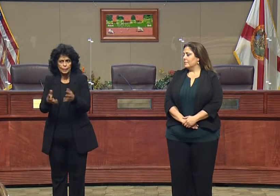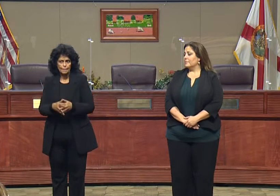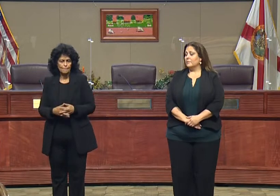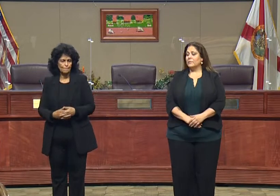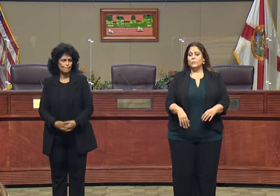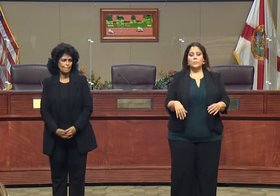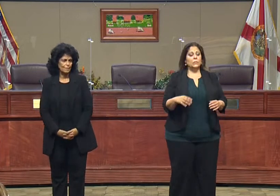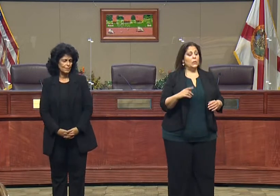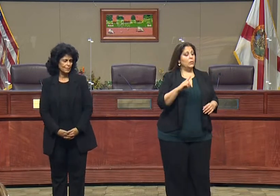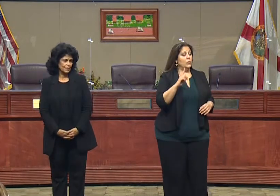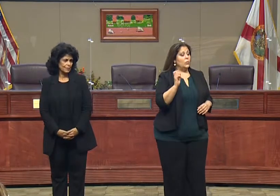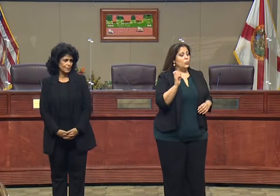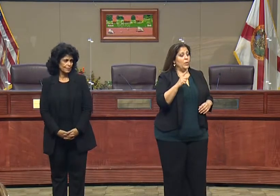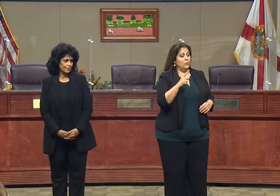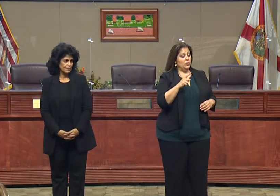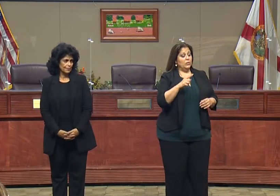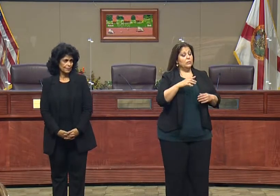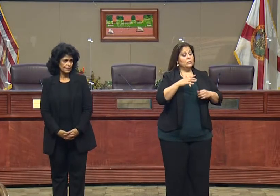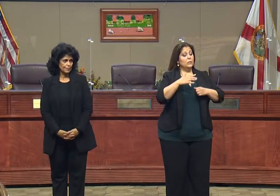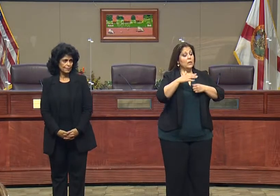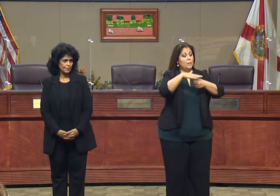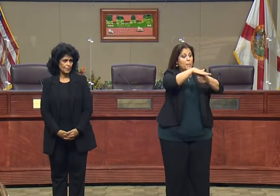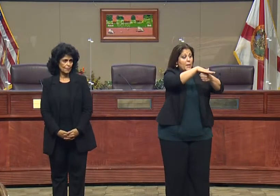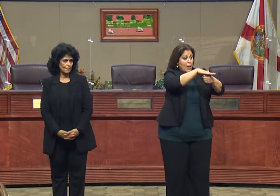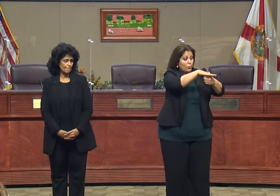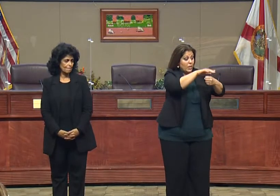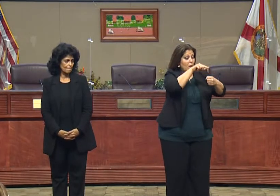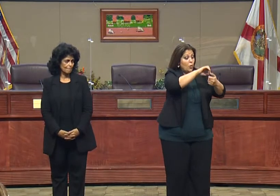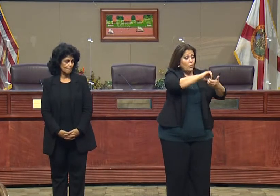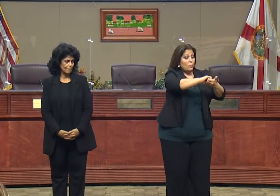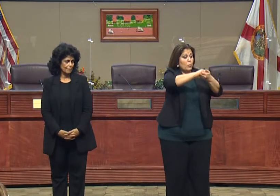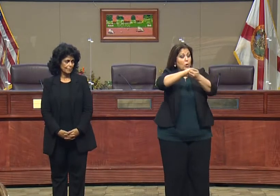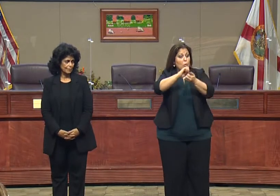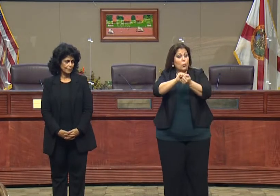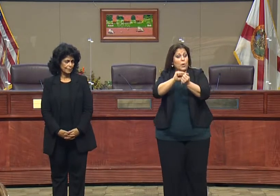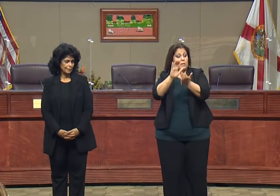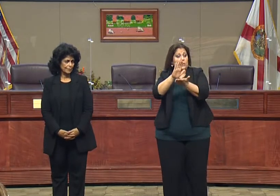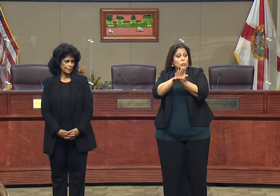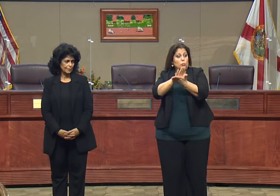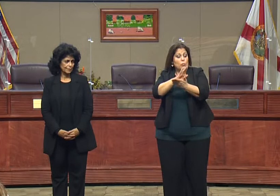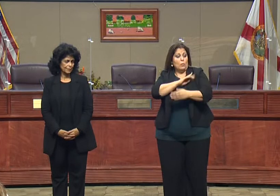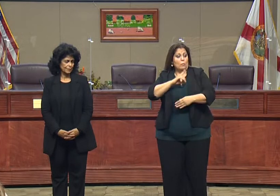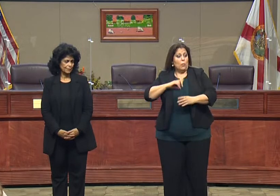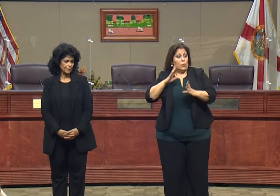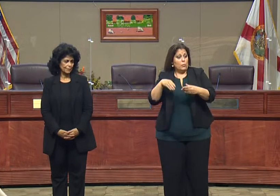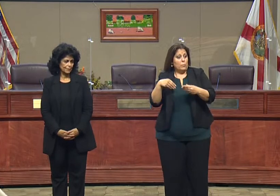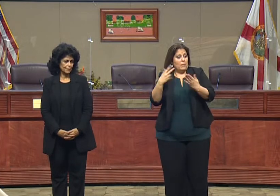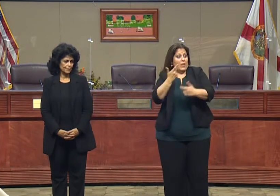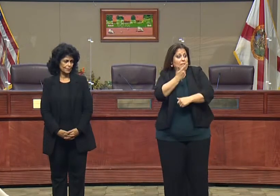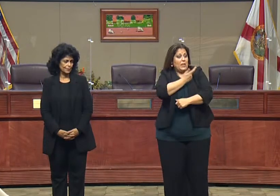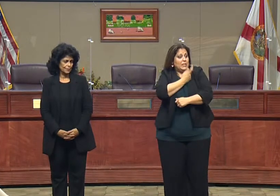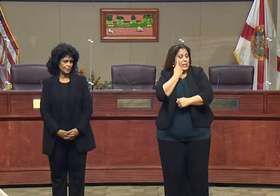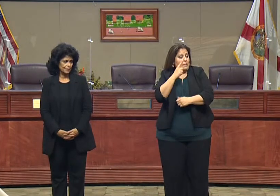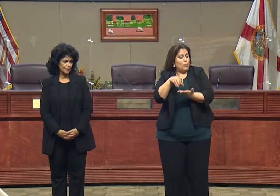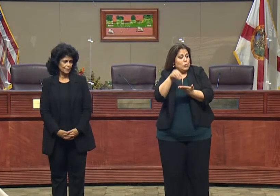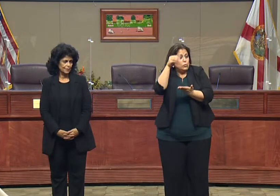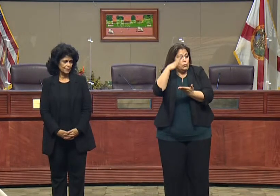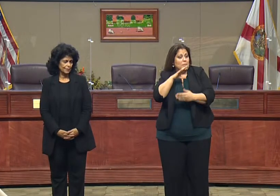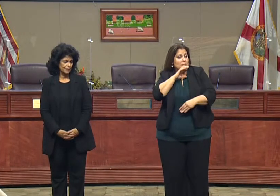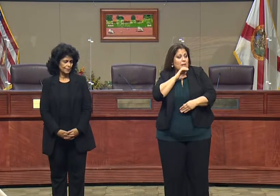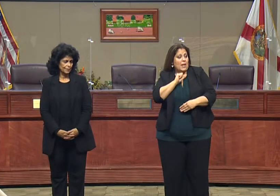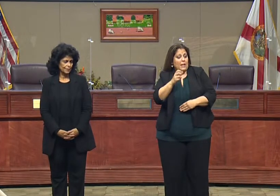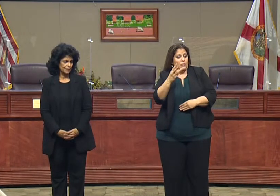The question is the county partnering with the school board to provide vaccines to students